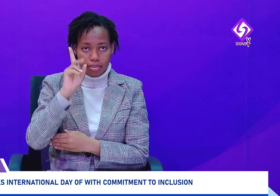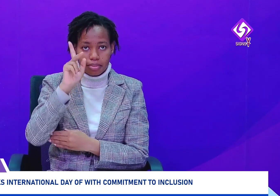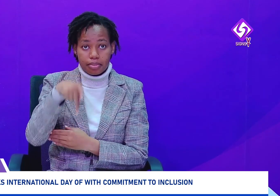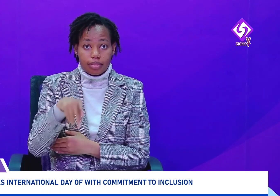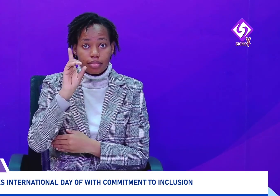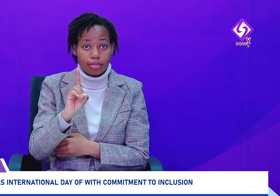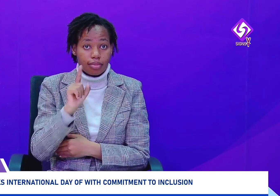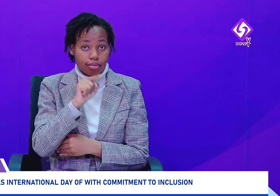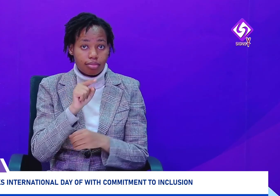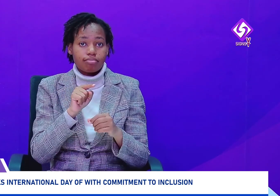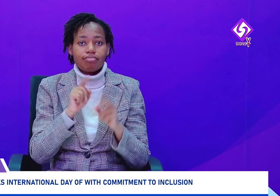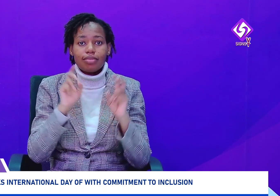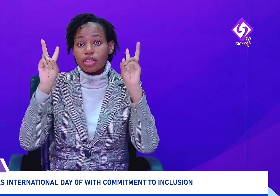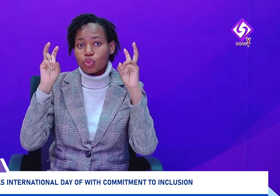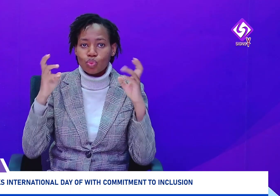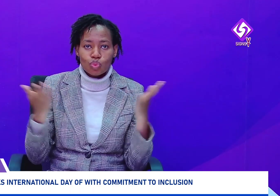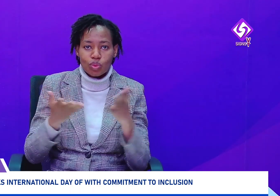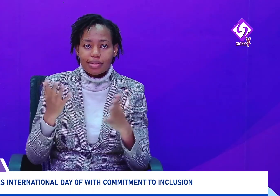and various stakeholders.